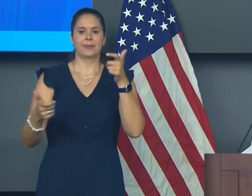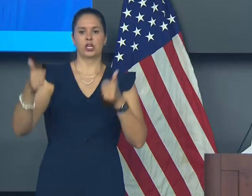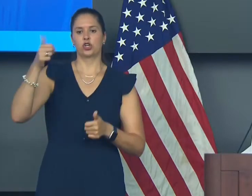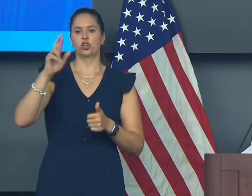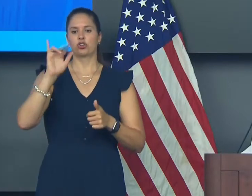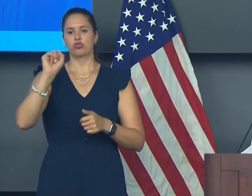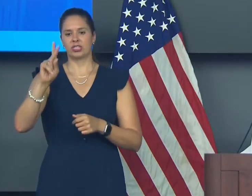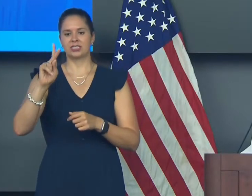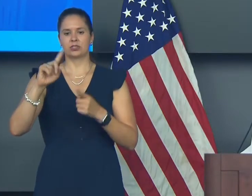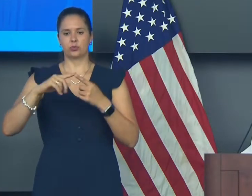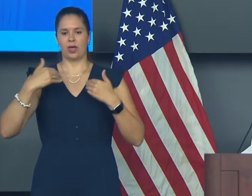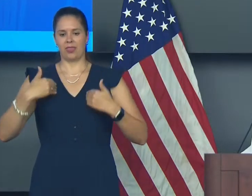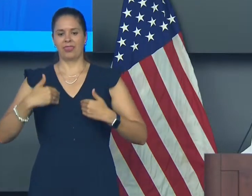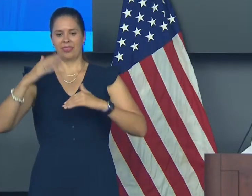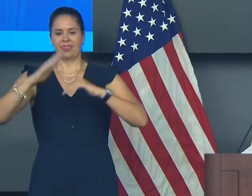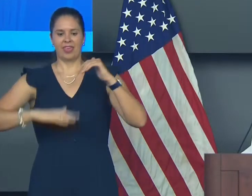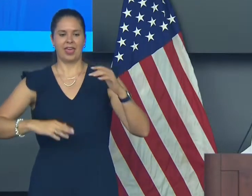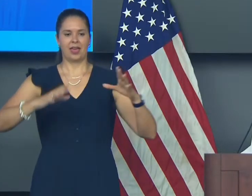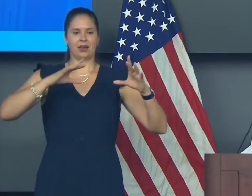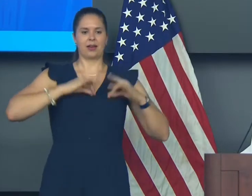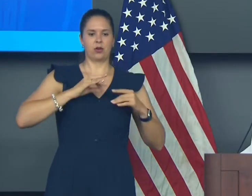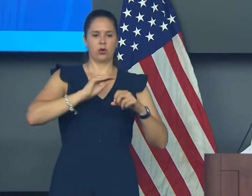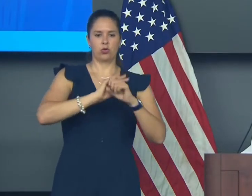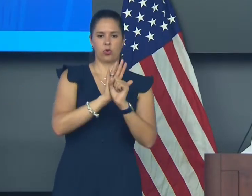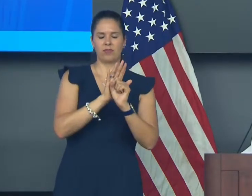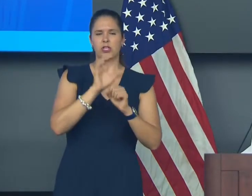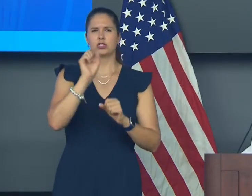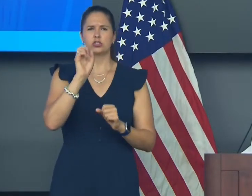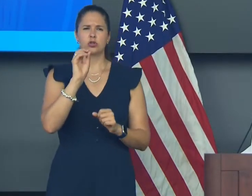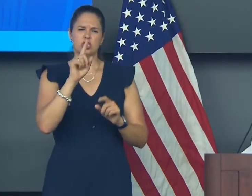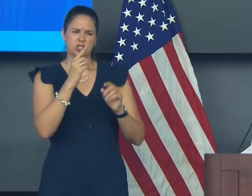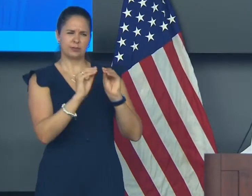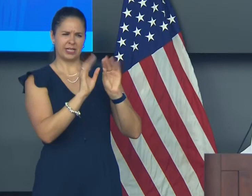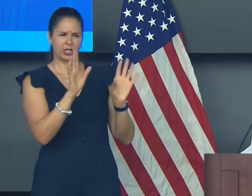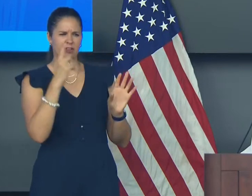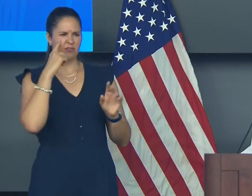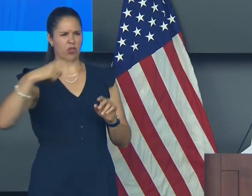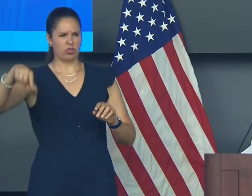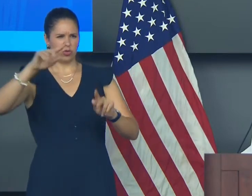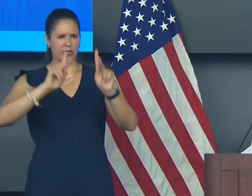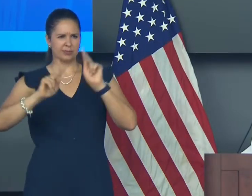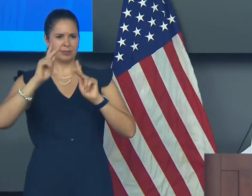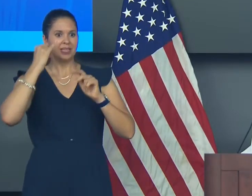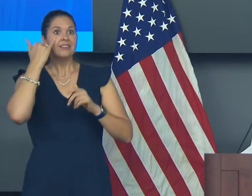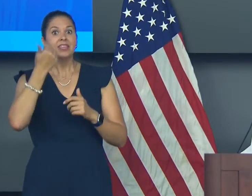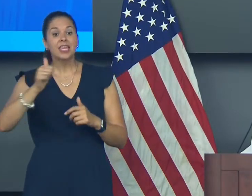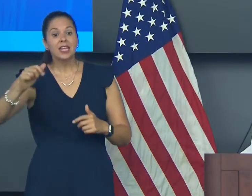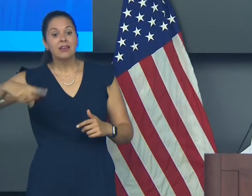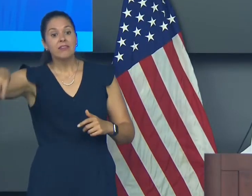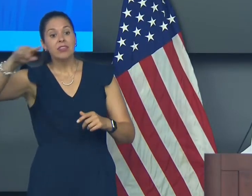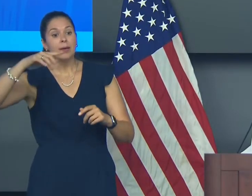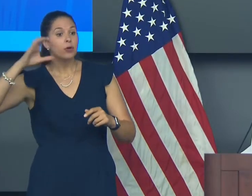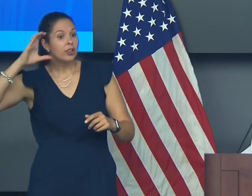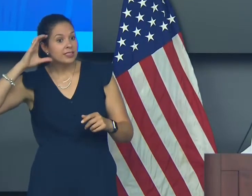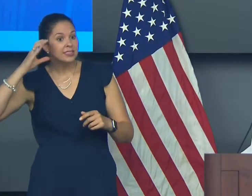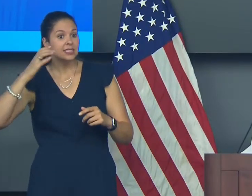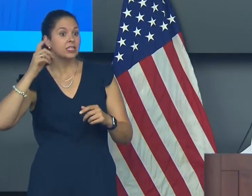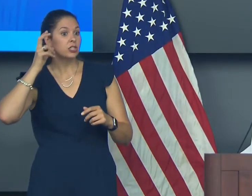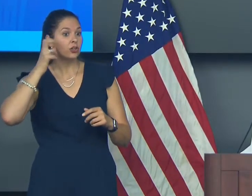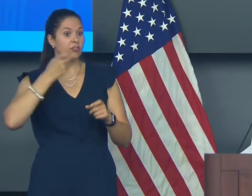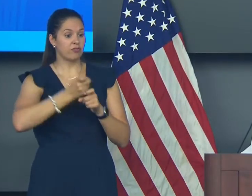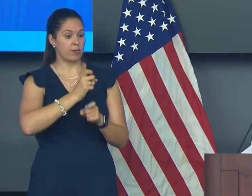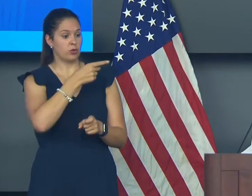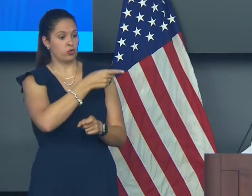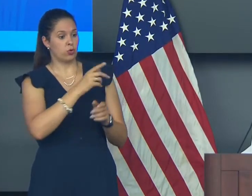to their health than getting infected with the virus. So just to be clear to those people, if any of them are listening, to hear it from you, a